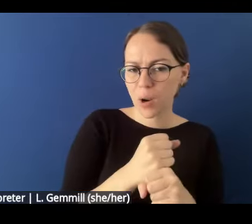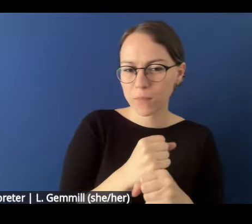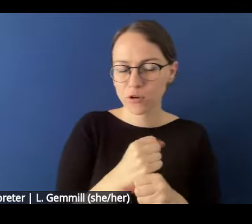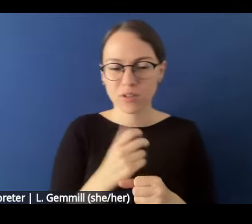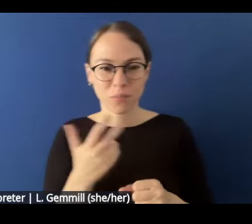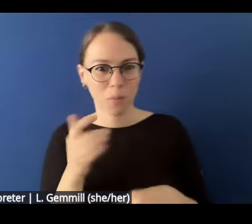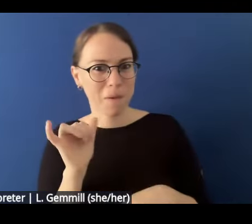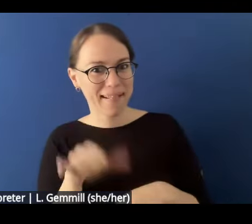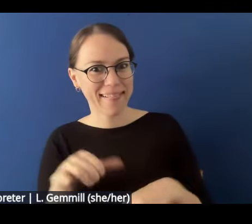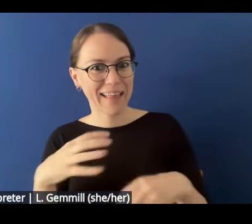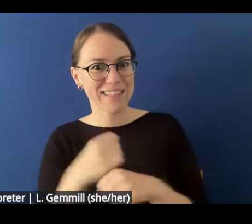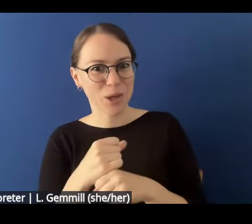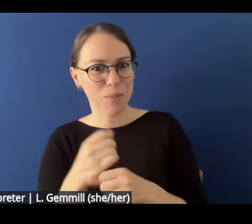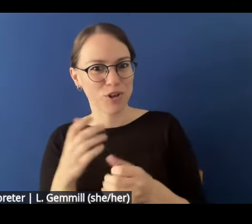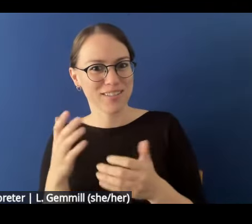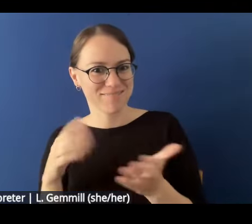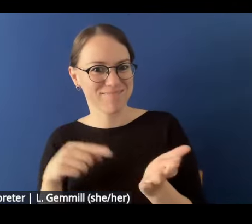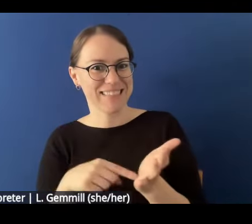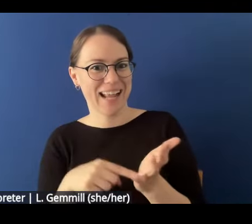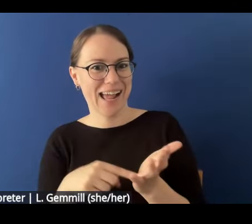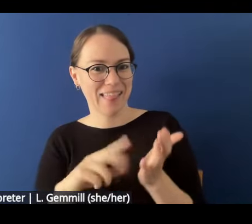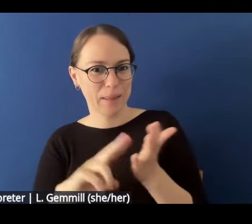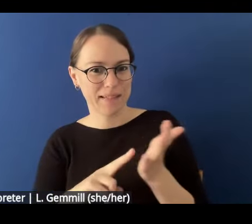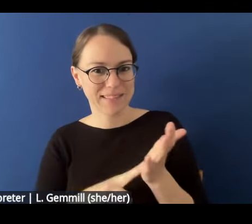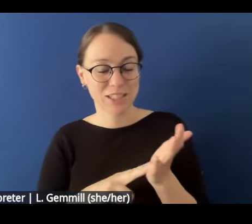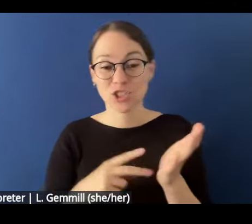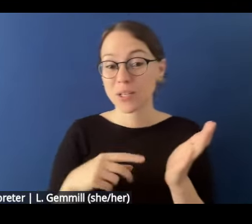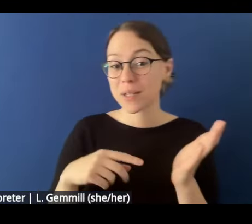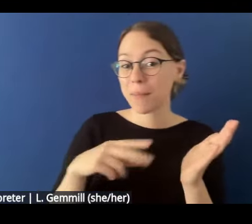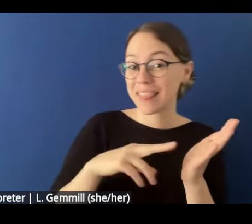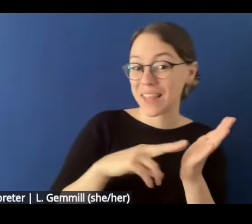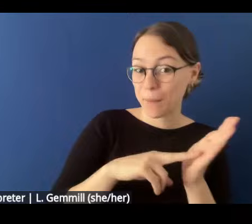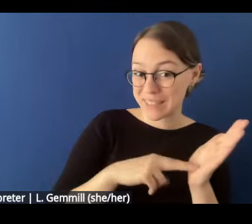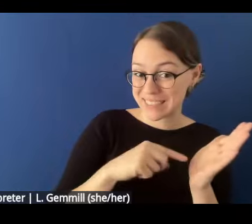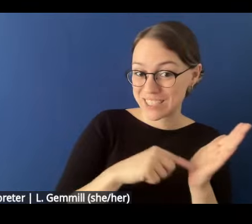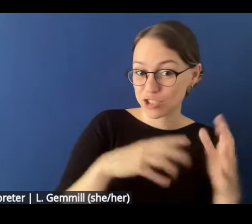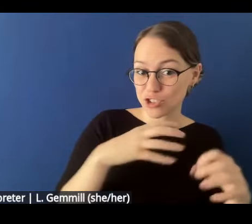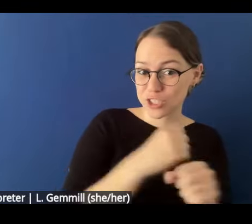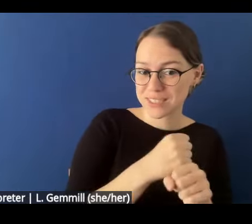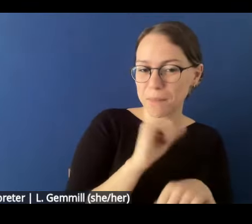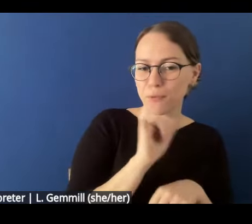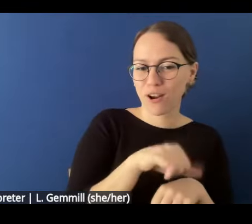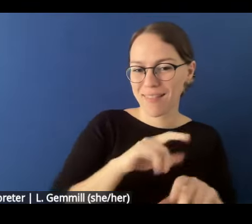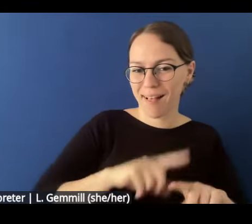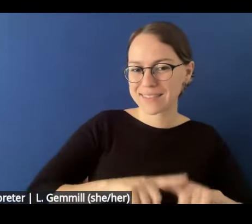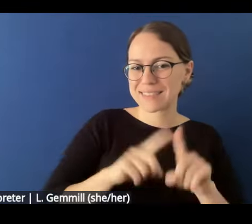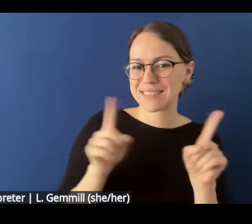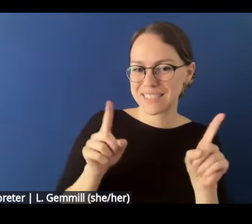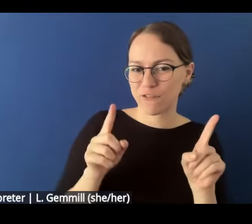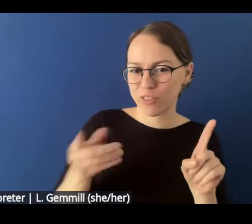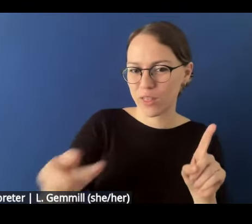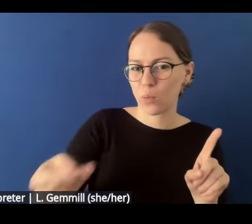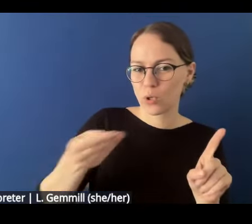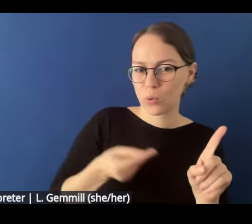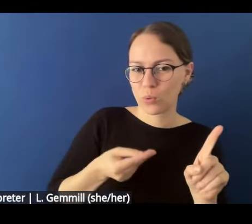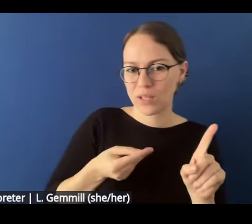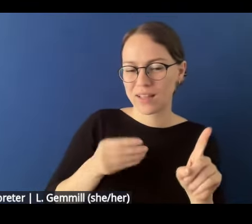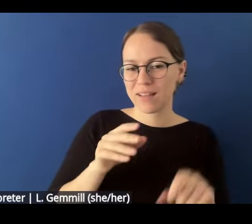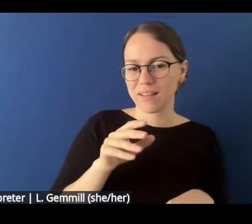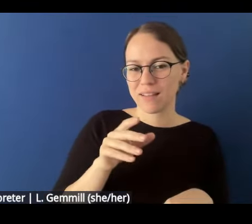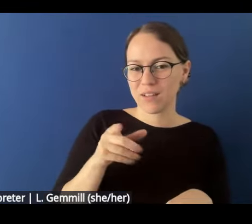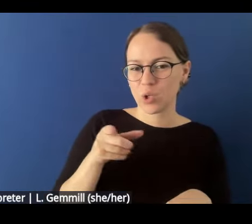petition. But the one on the petition is different than Okay. the one that you urged us to accept. I didn't urge anyone